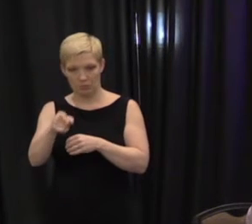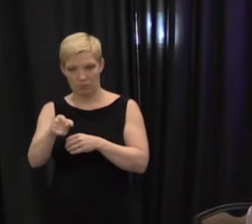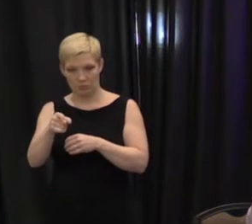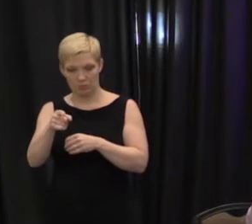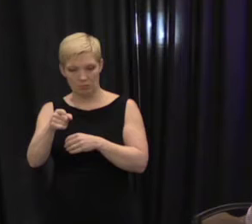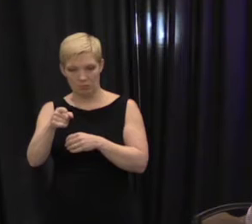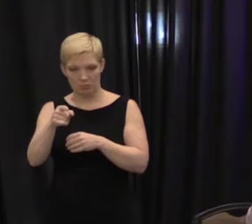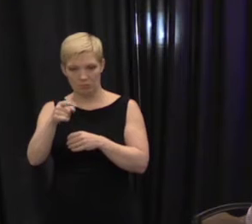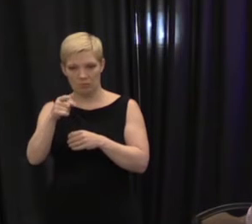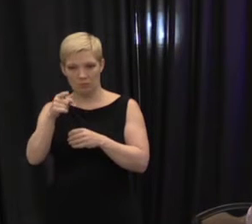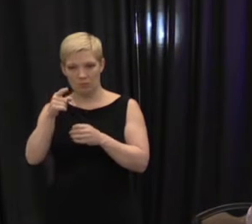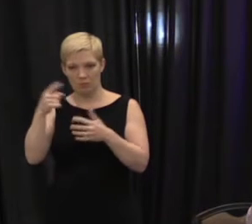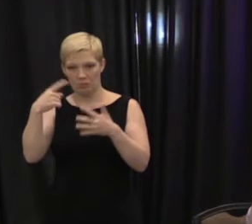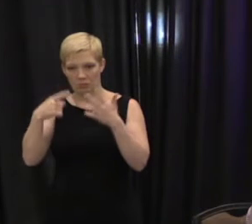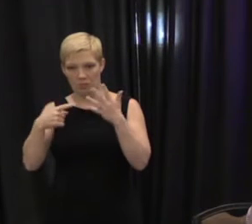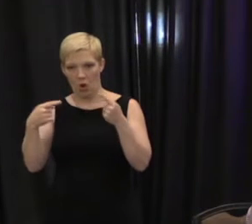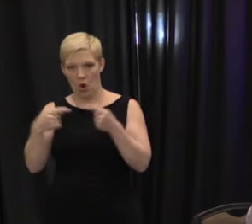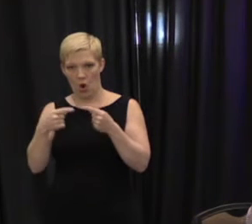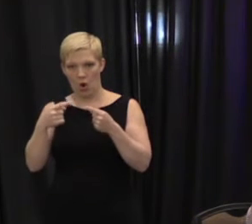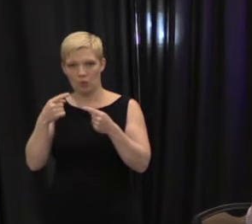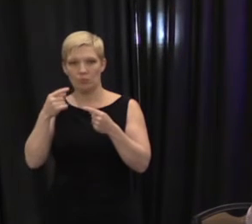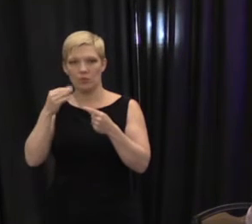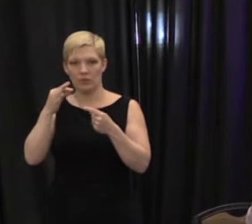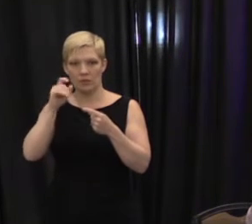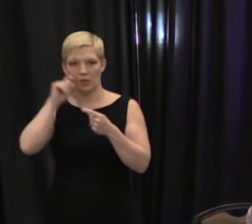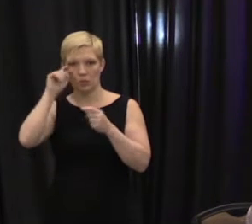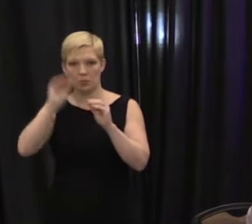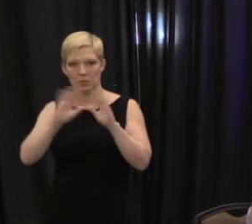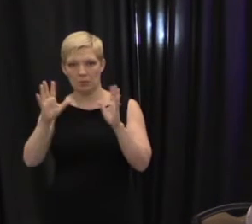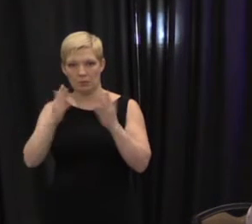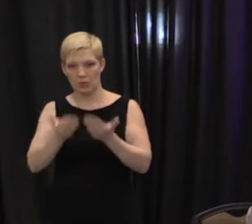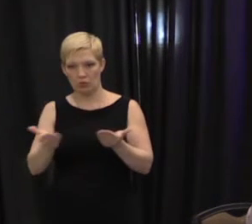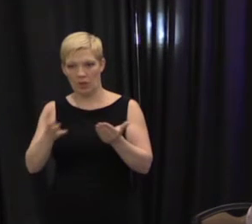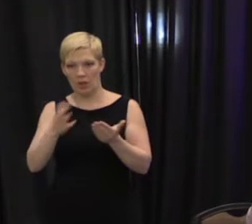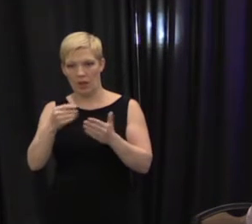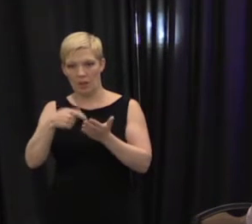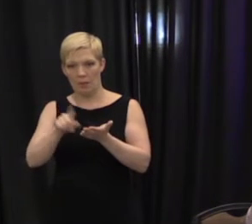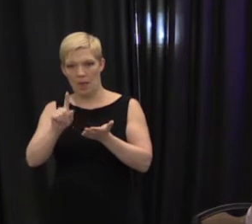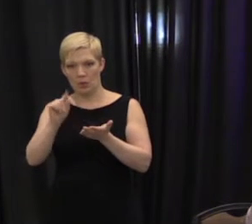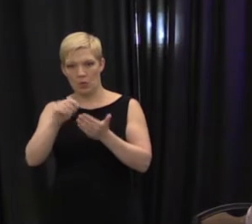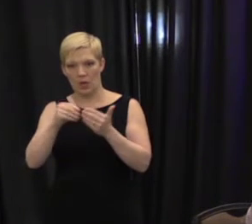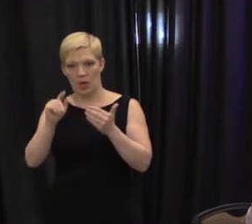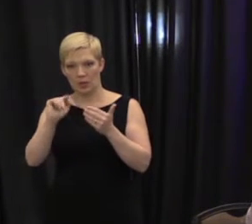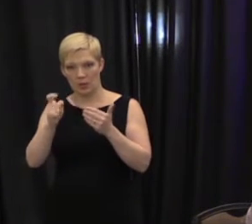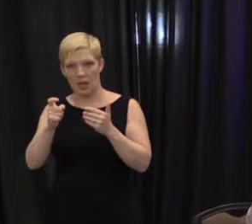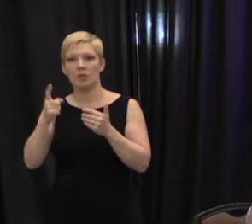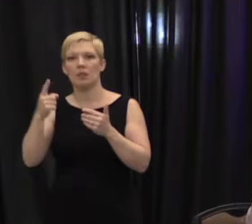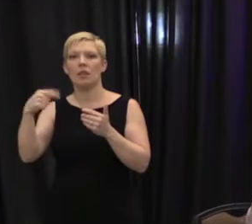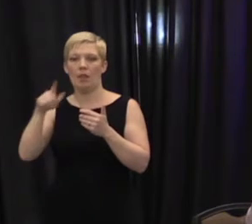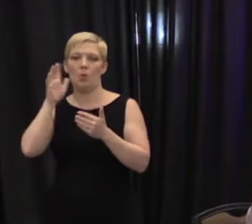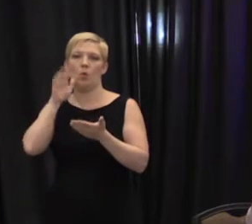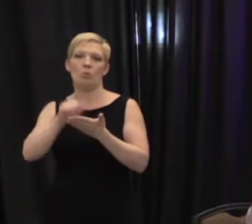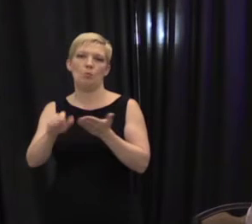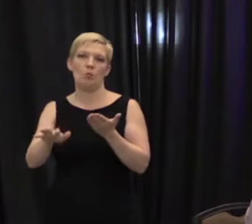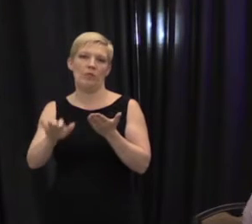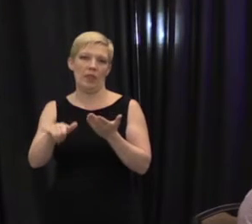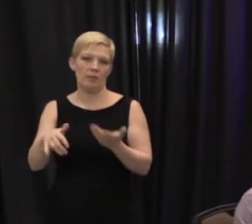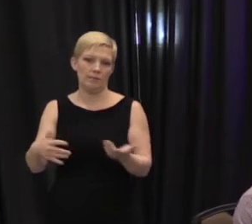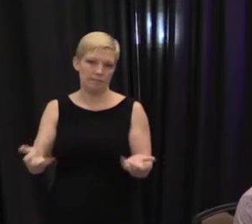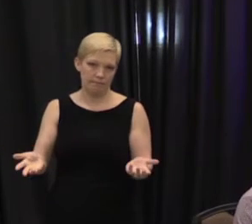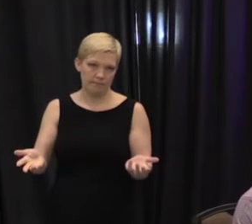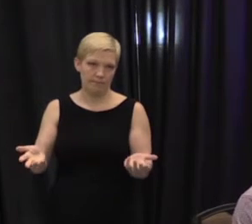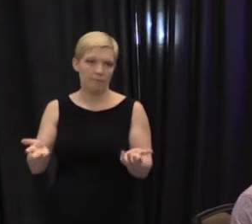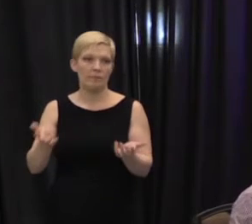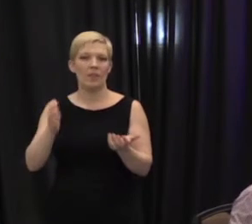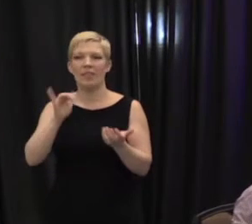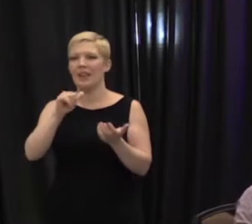harms of accessing sexually explicit material on the internet, and paying a $20 tax to have the software removed. So this was something that didn't